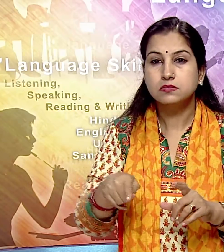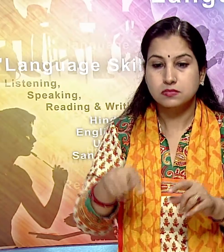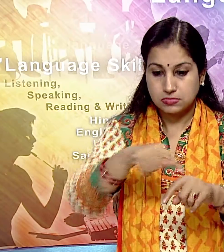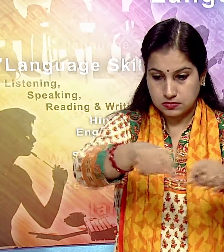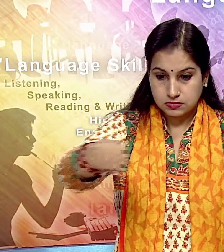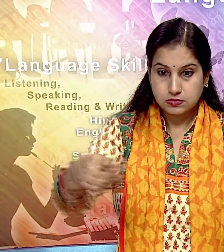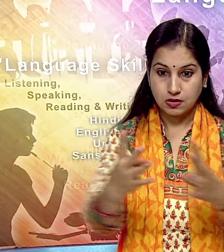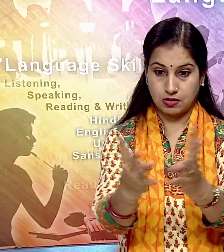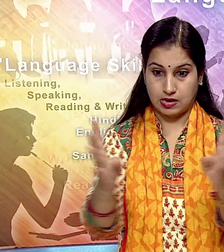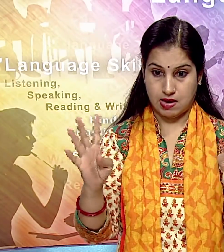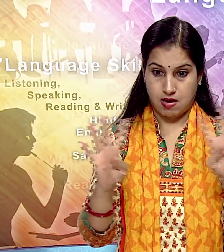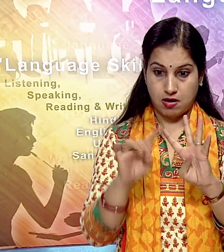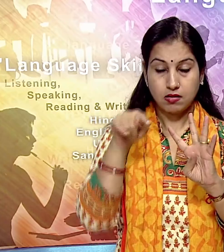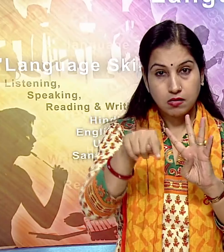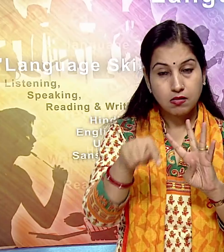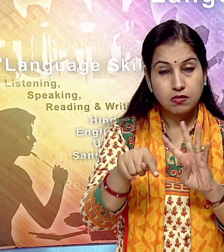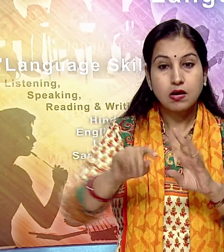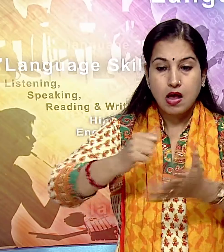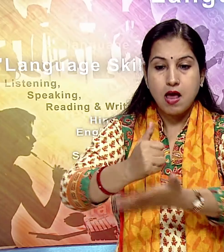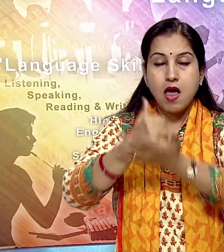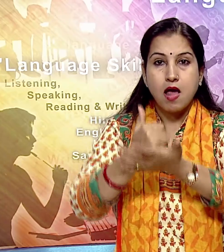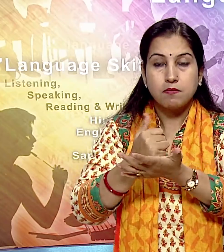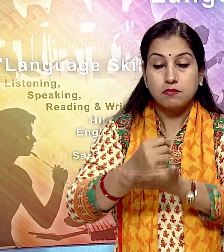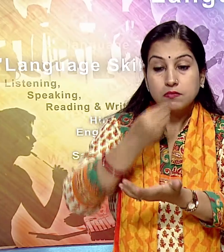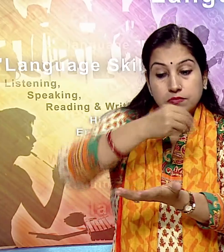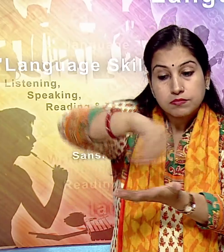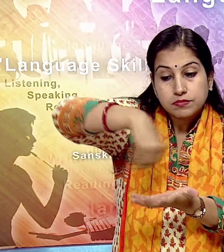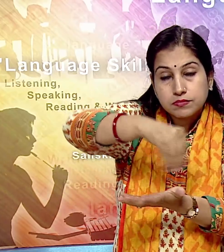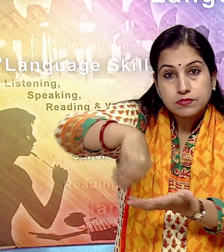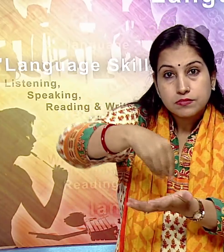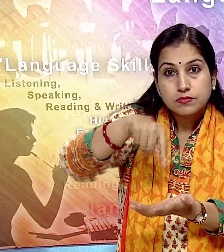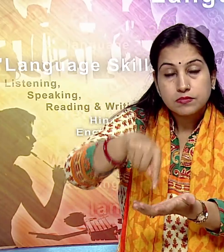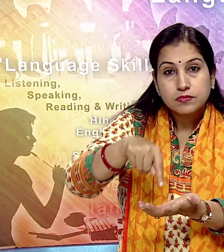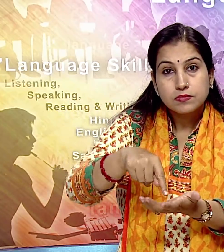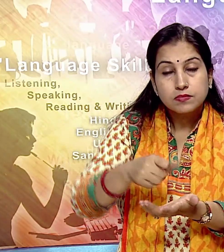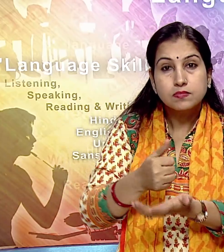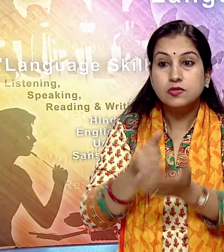air, which facilitates cooking, providing softness.